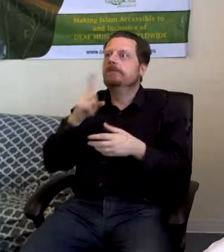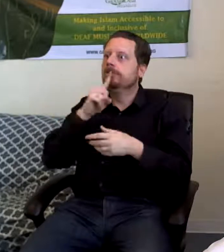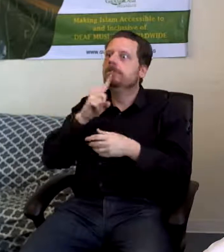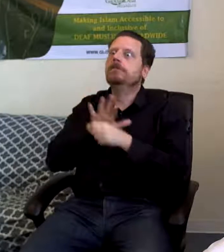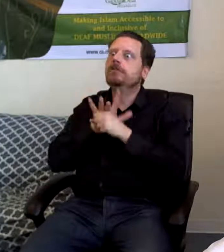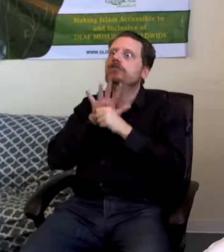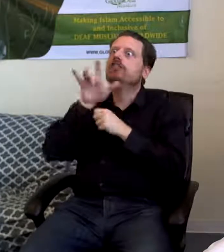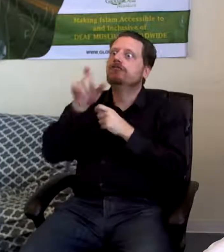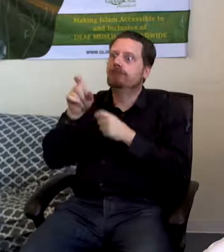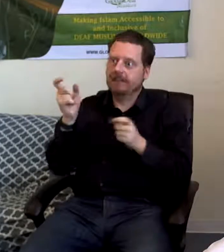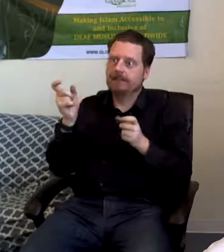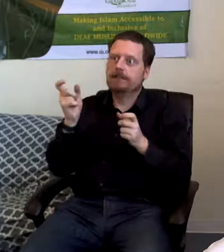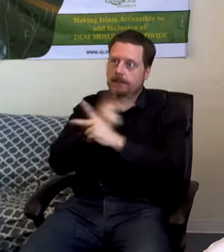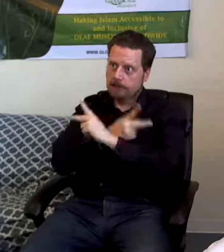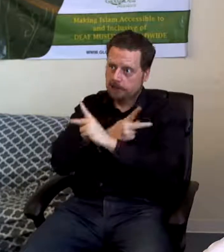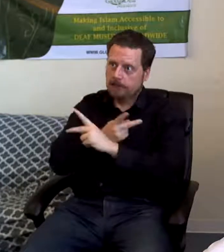generous,